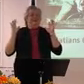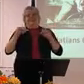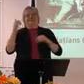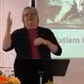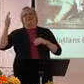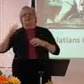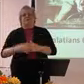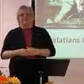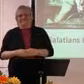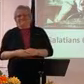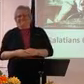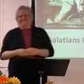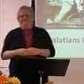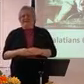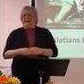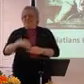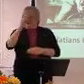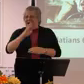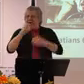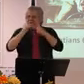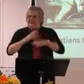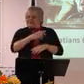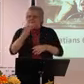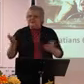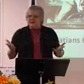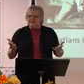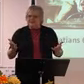sermon. All right, verse number 9.